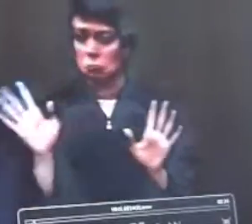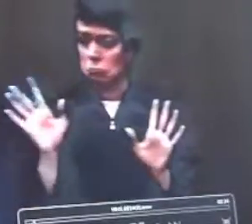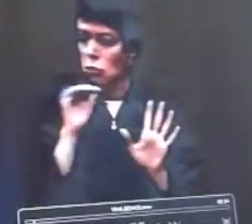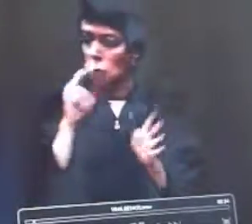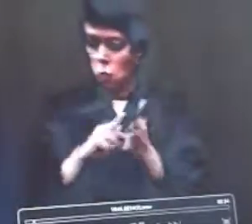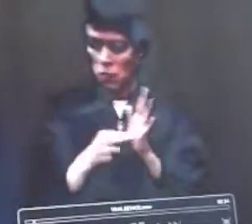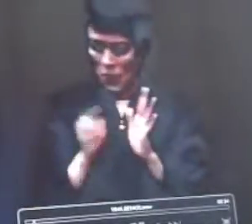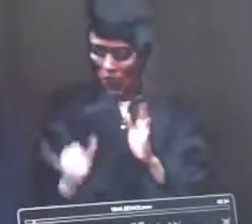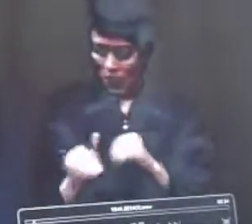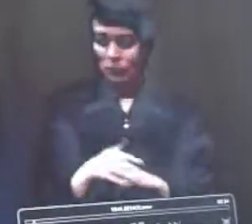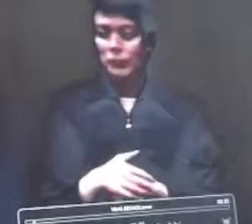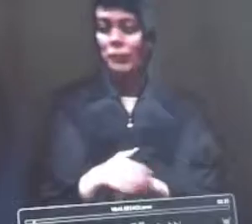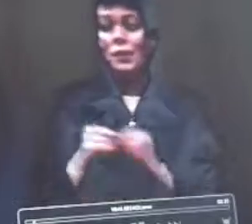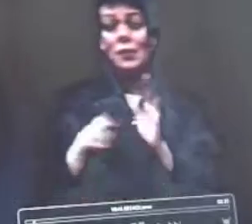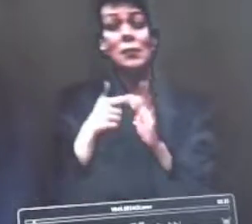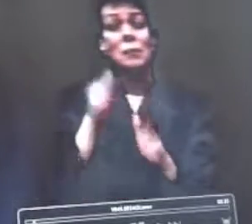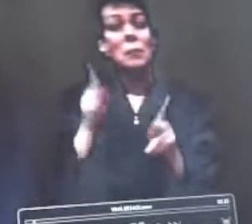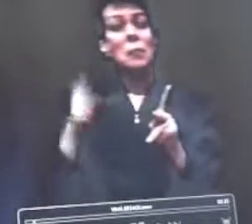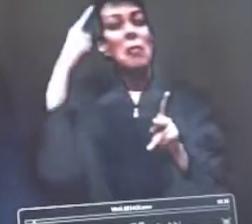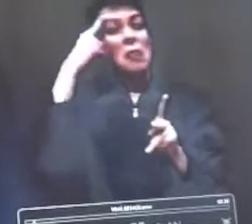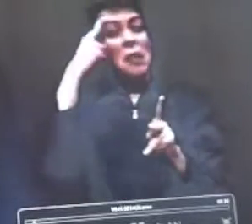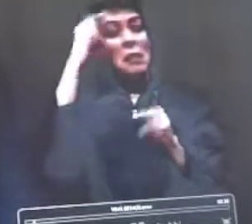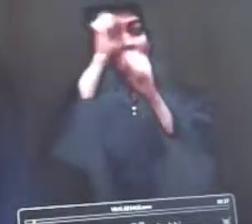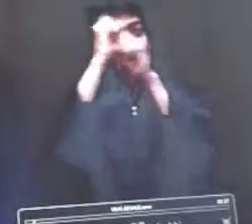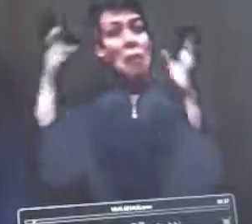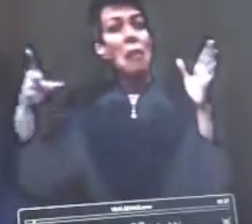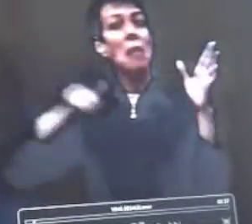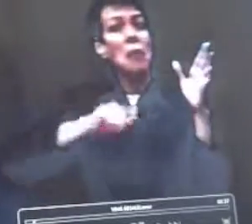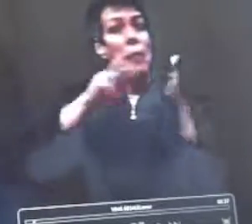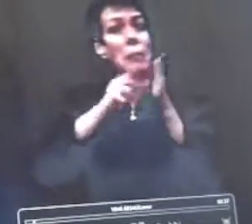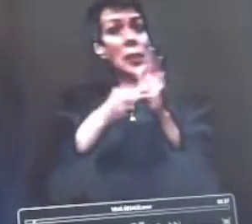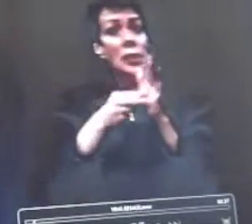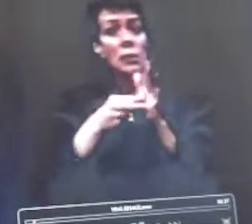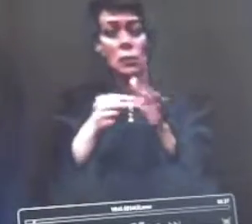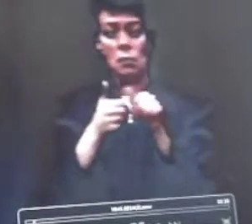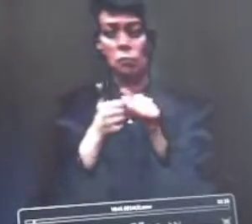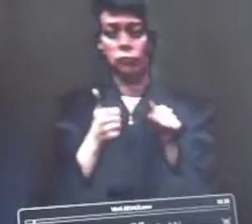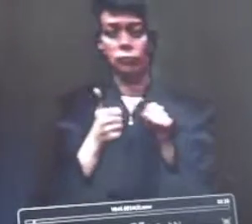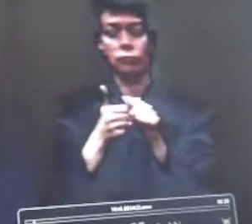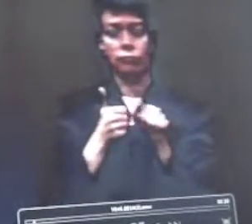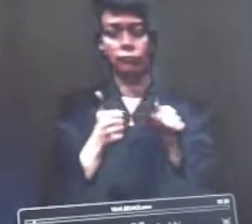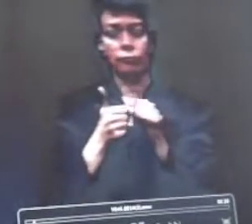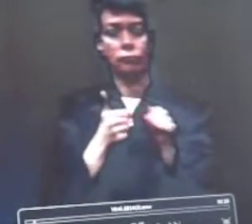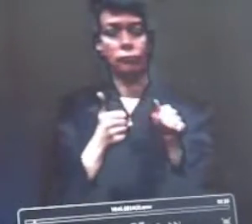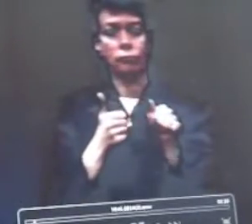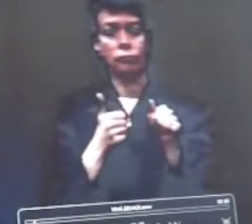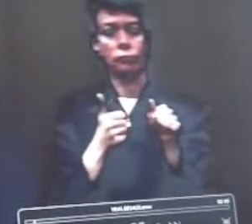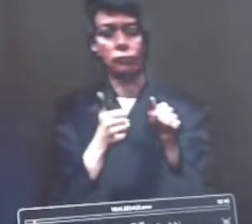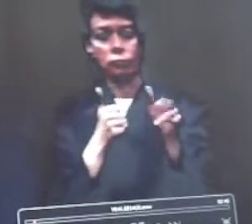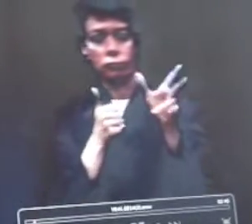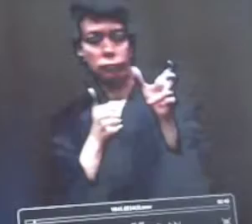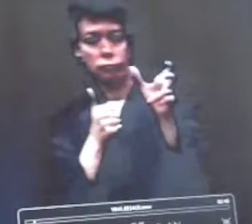listening to a message and then putting it out in the second language. Some people think it means lag